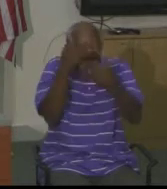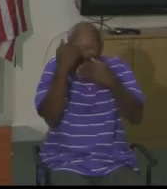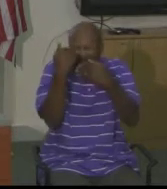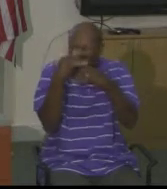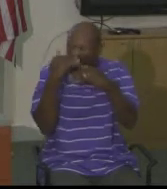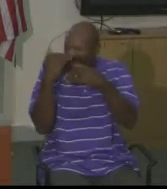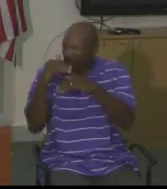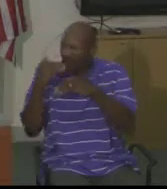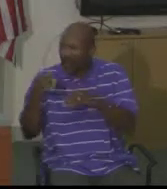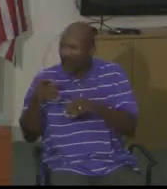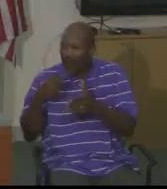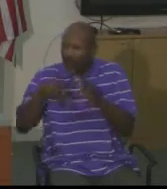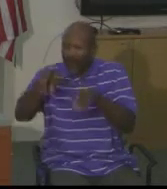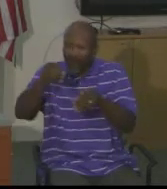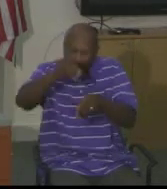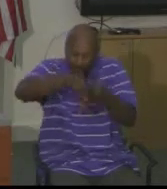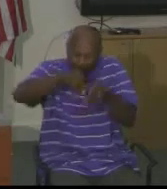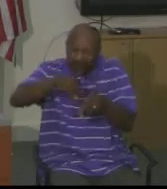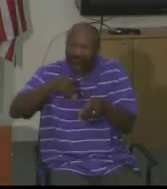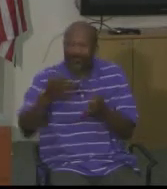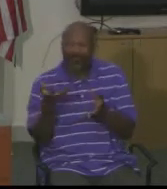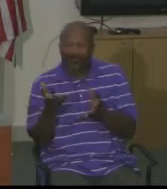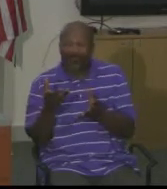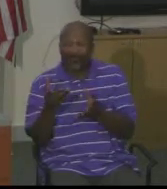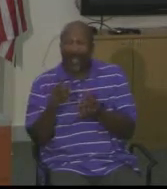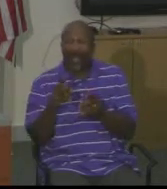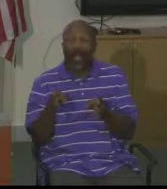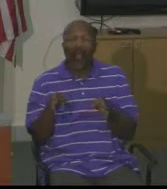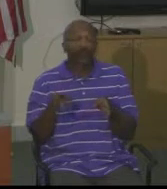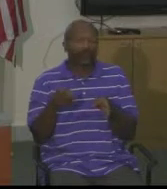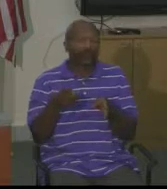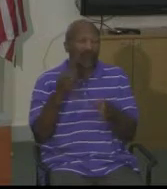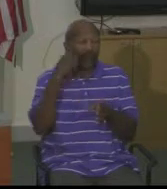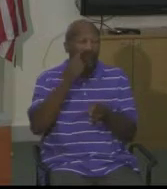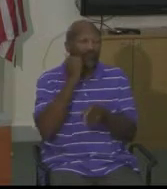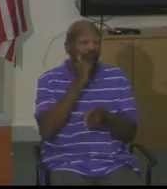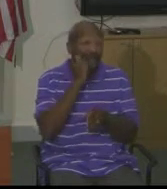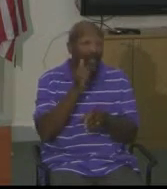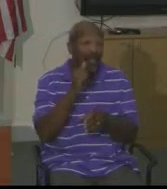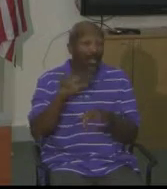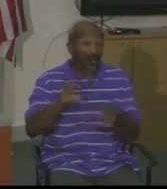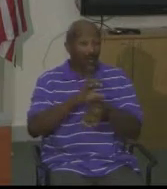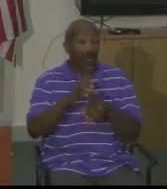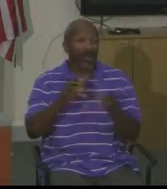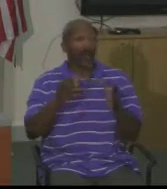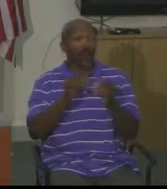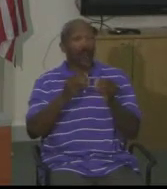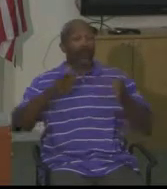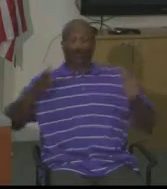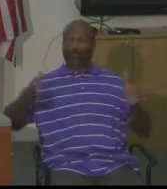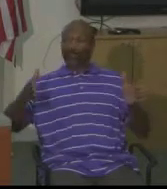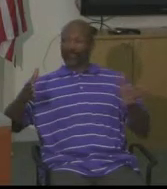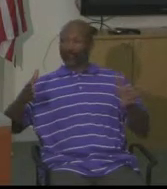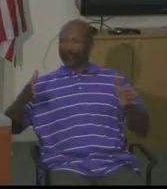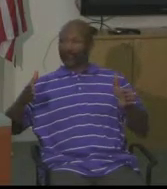You'll be very limited to what you can put on that. So general purpose computers are going to use larger size motherboards.